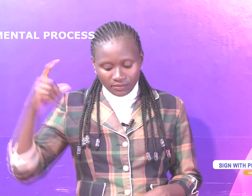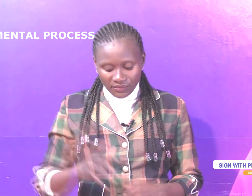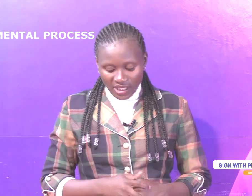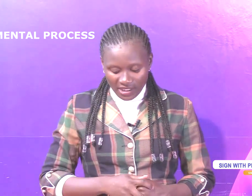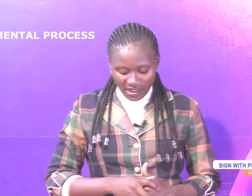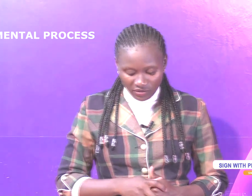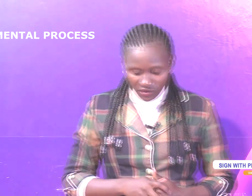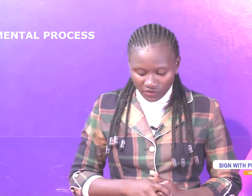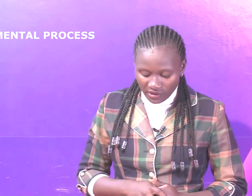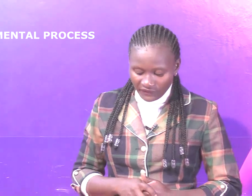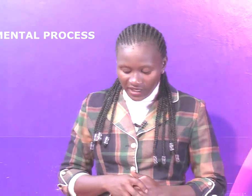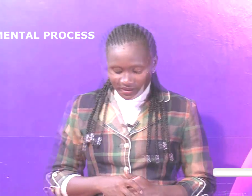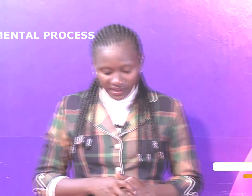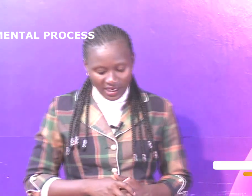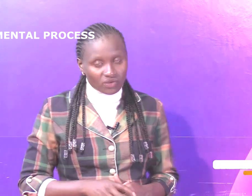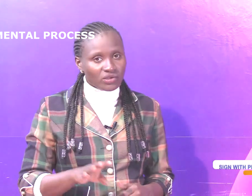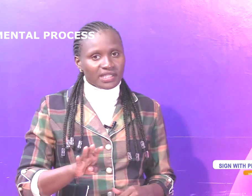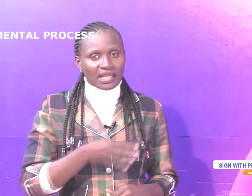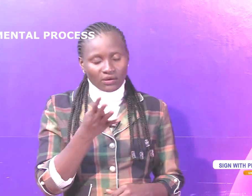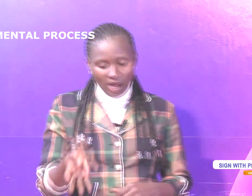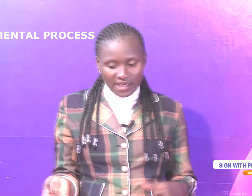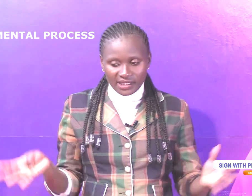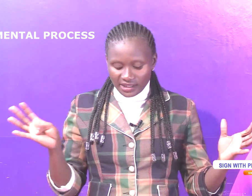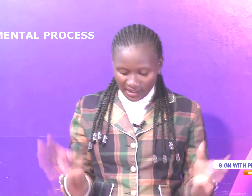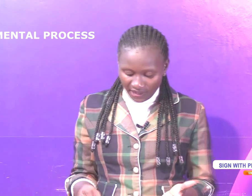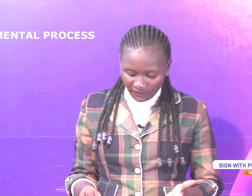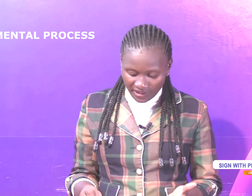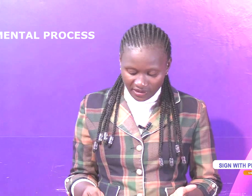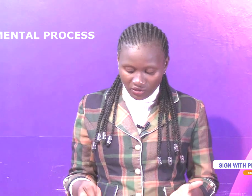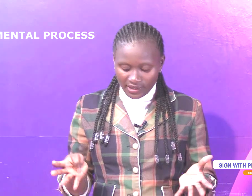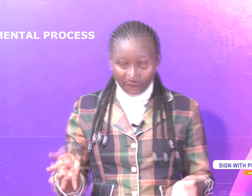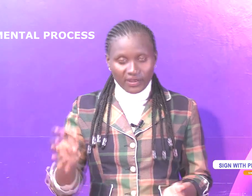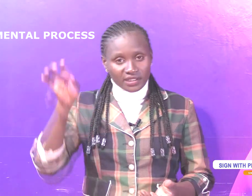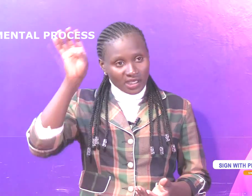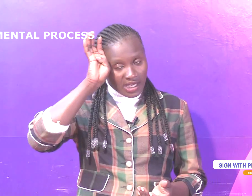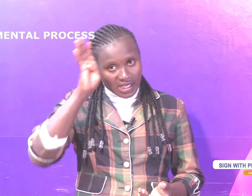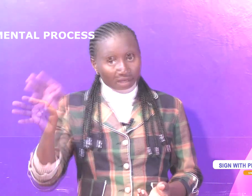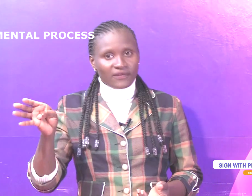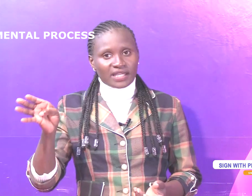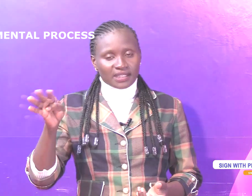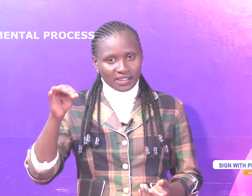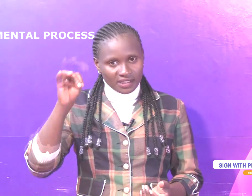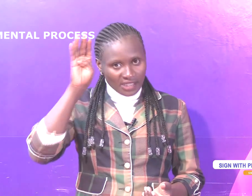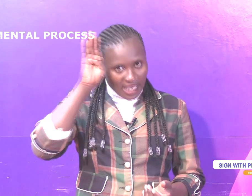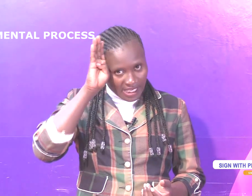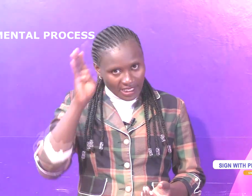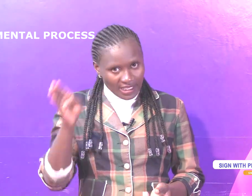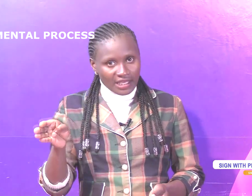And then also invent. How do we sign the word invent? So invent, invent,